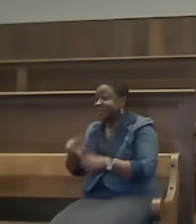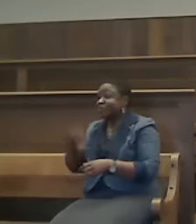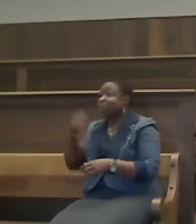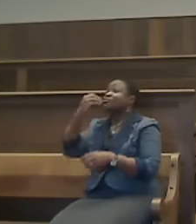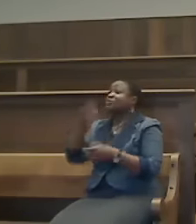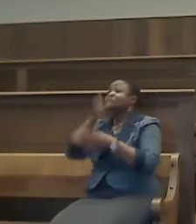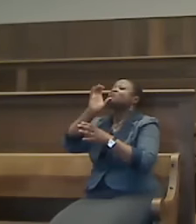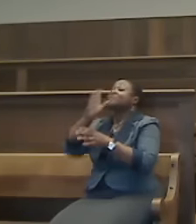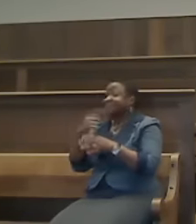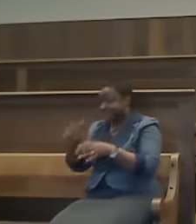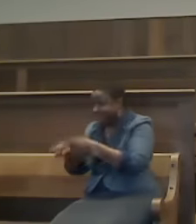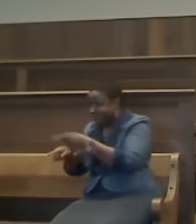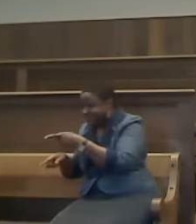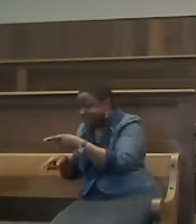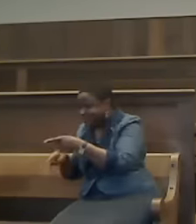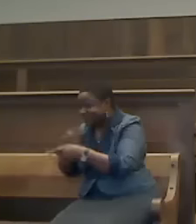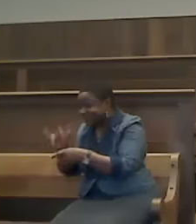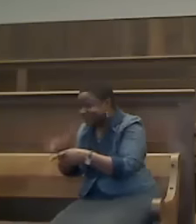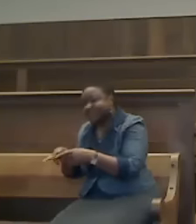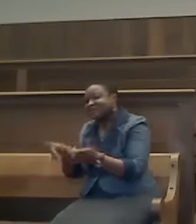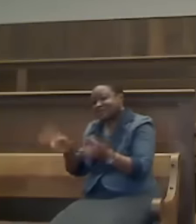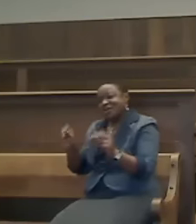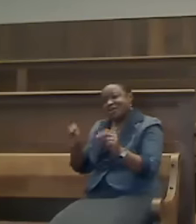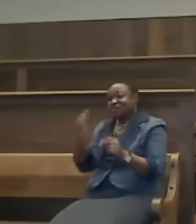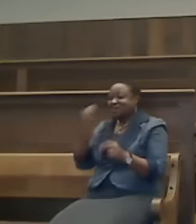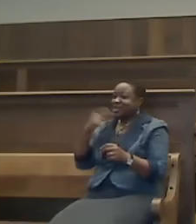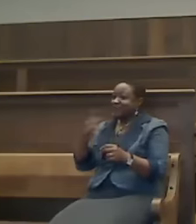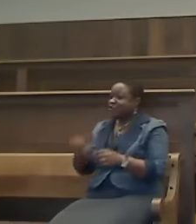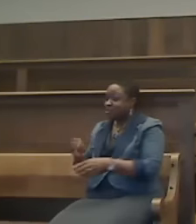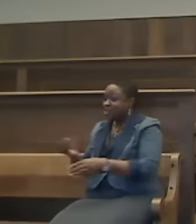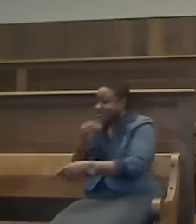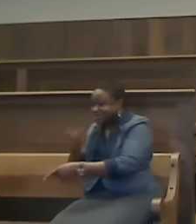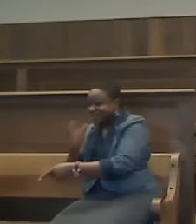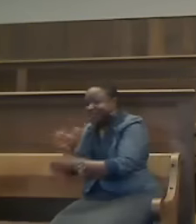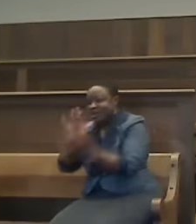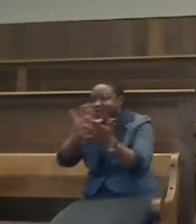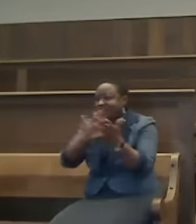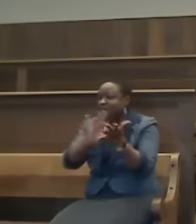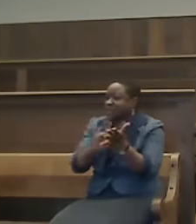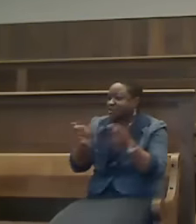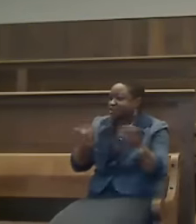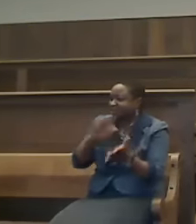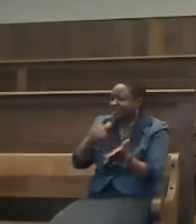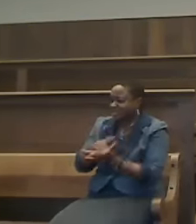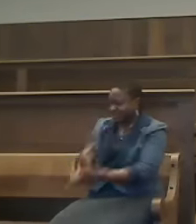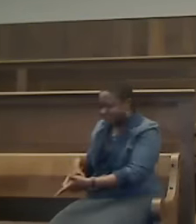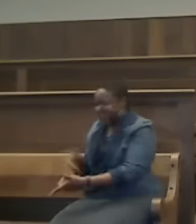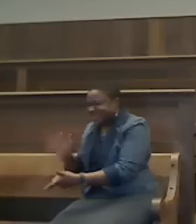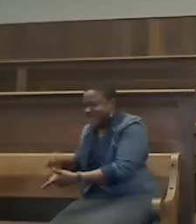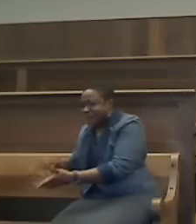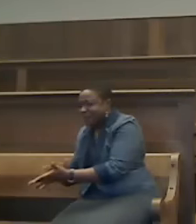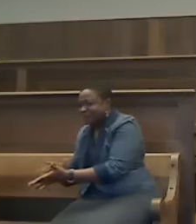enjoy? No. It says if you consume, consult the Poison Control Center. So why are they putting